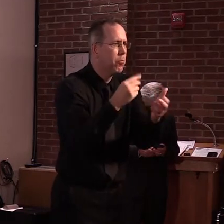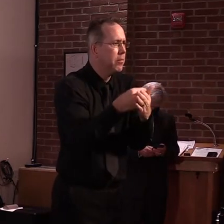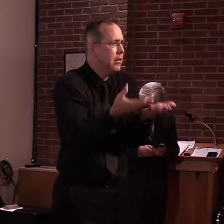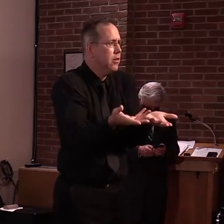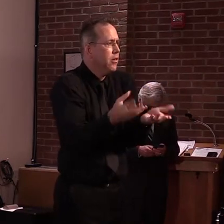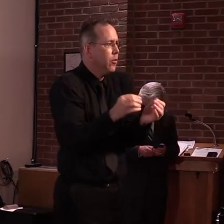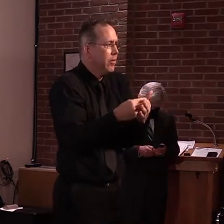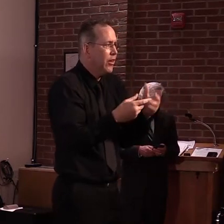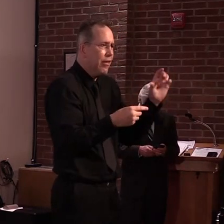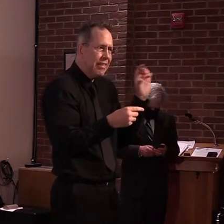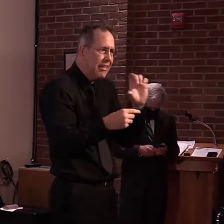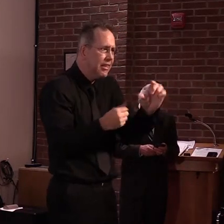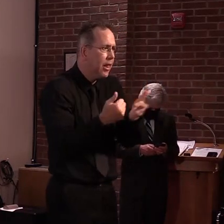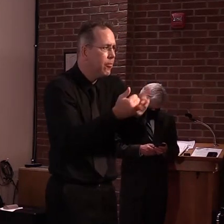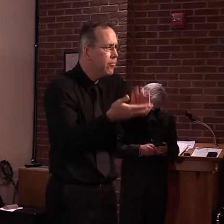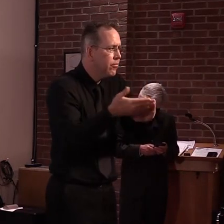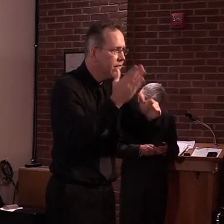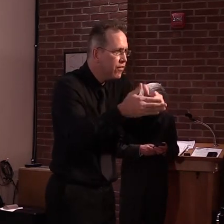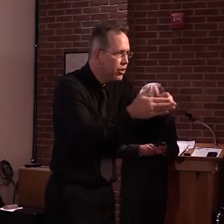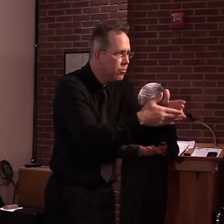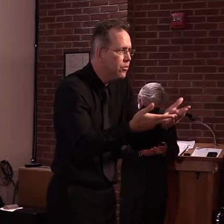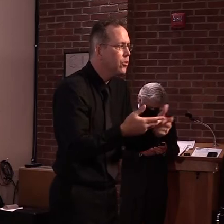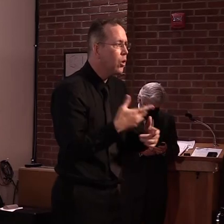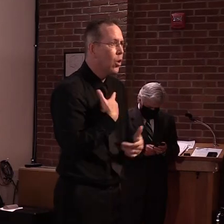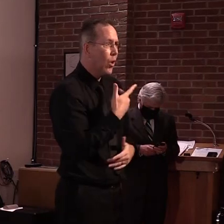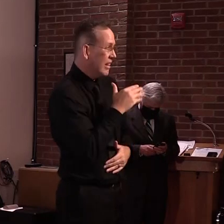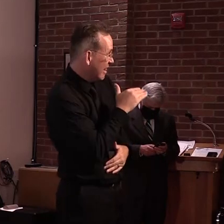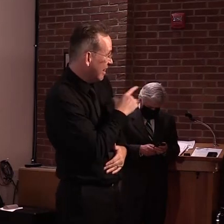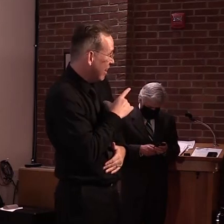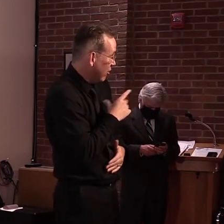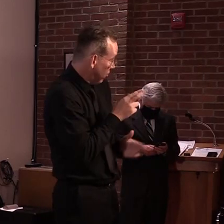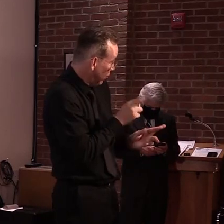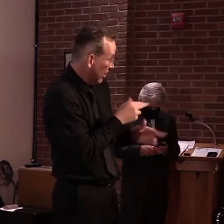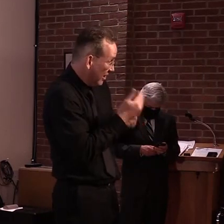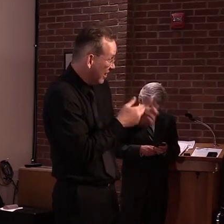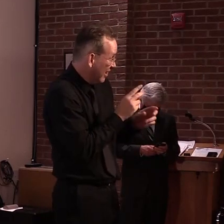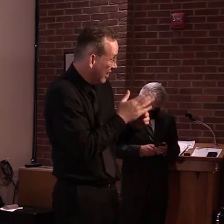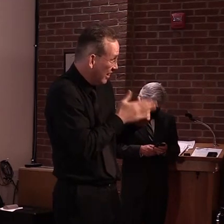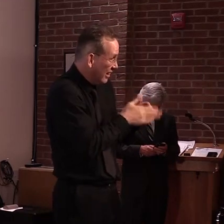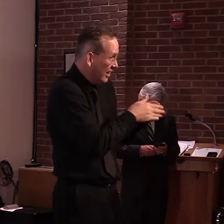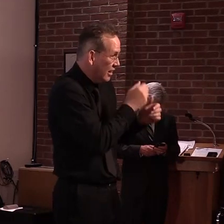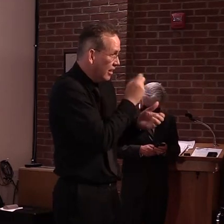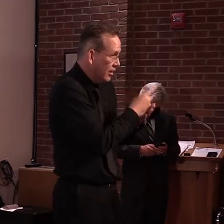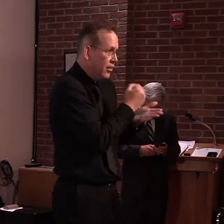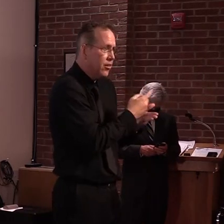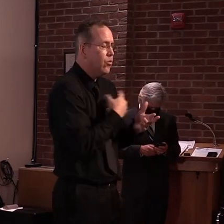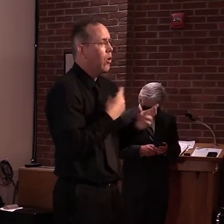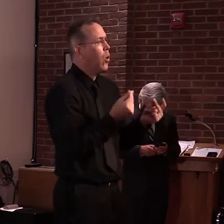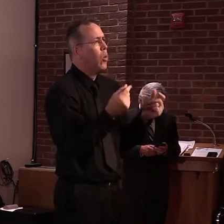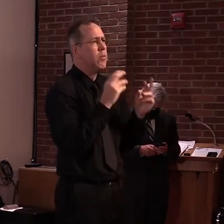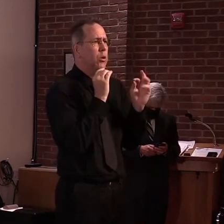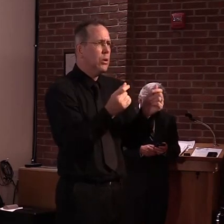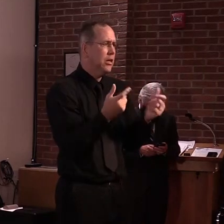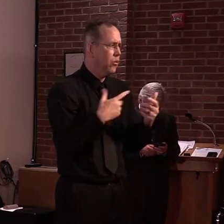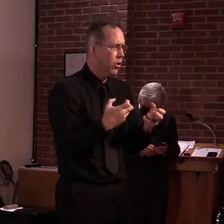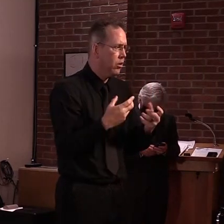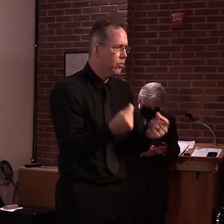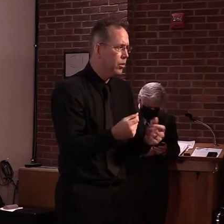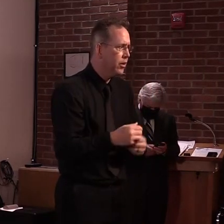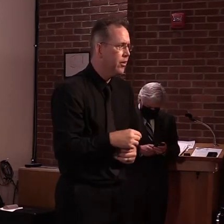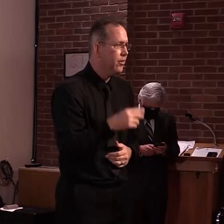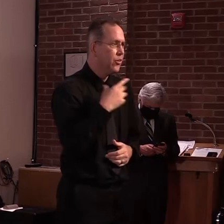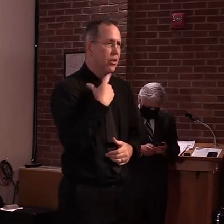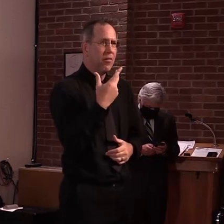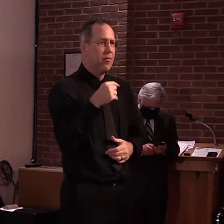hit the ground running just as soon as they pass something and then move forward. I think. You know, Vermonters expect us to do something